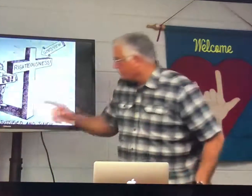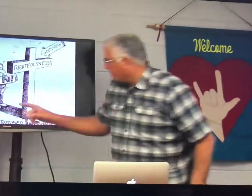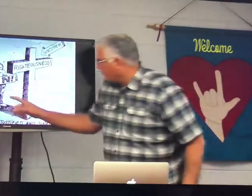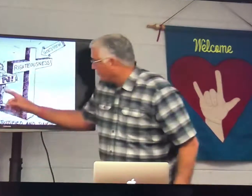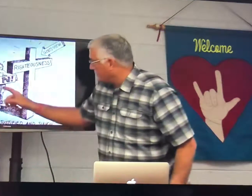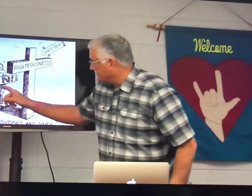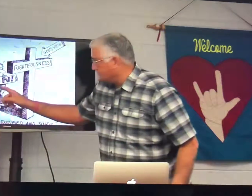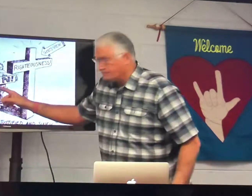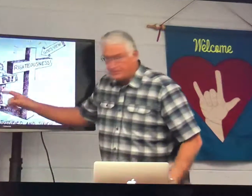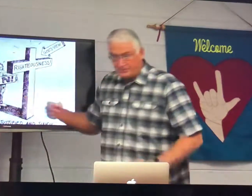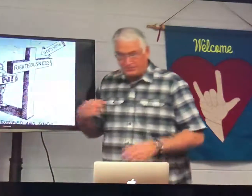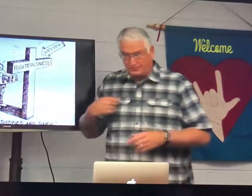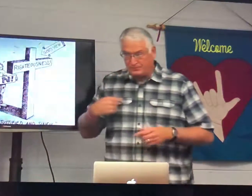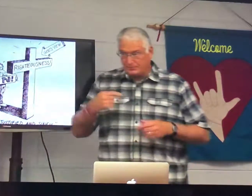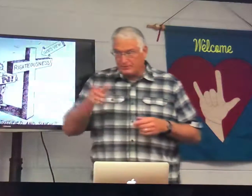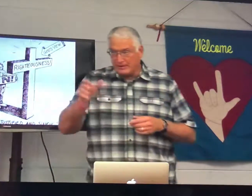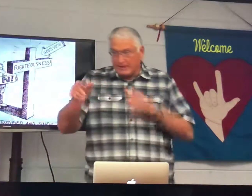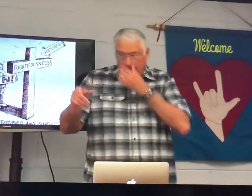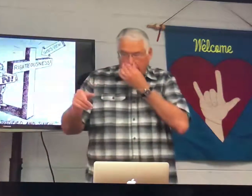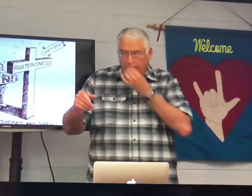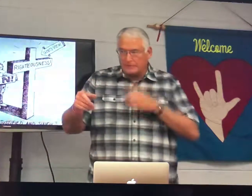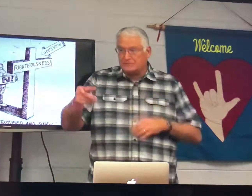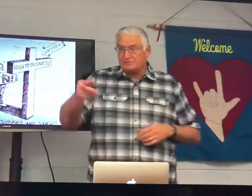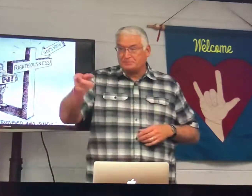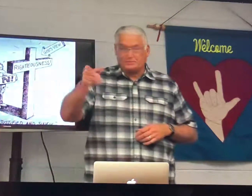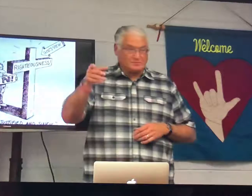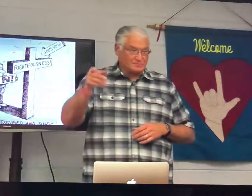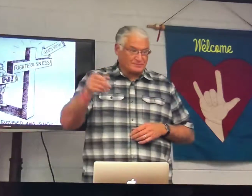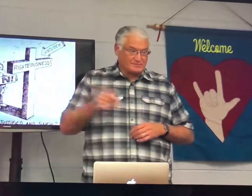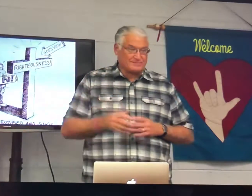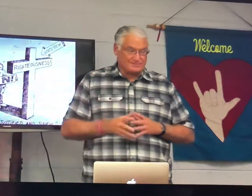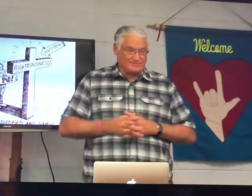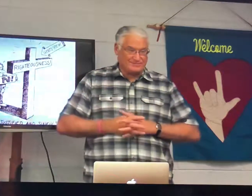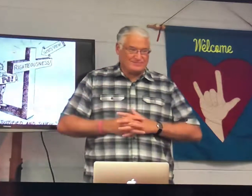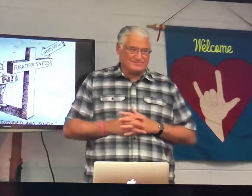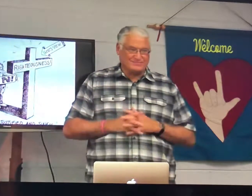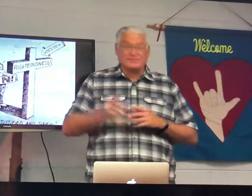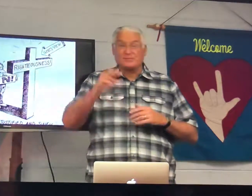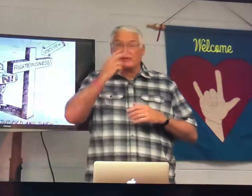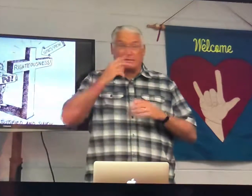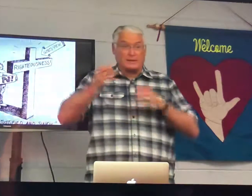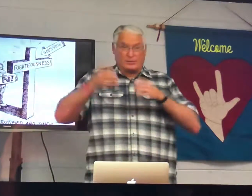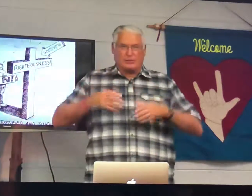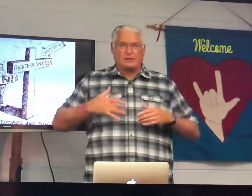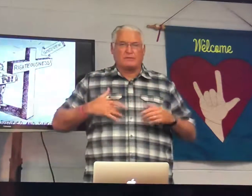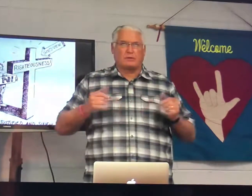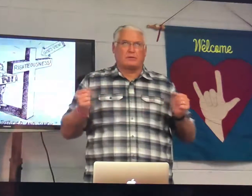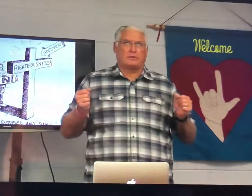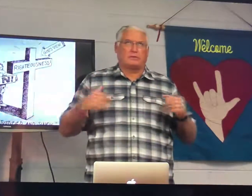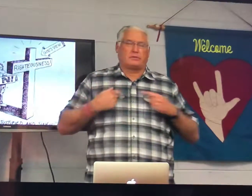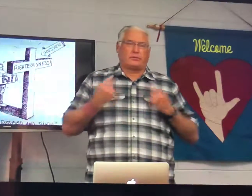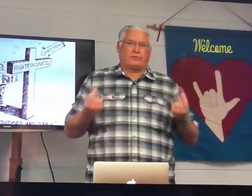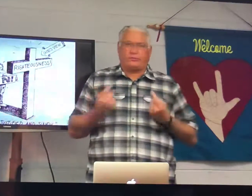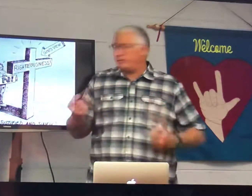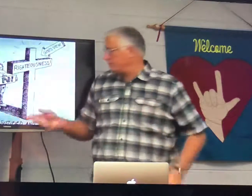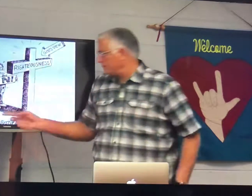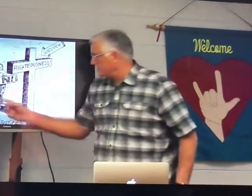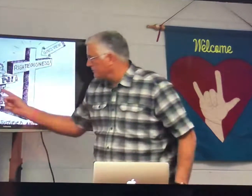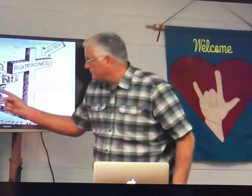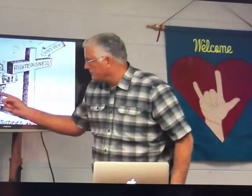Hey, it's Olivia. I had to try out these brand new sweet and smoky barbecue boneless wings. It tastes amazing. Is it possible for